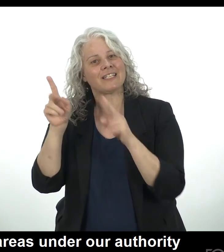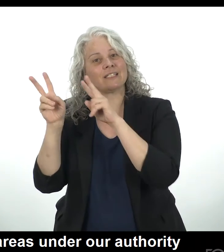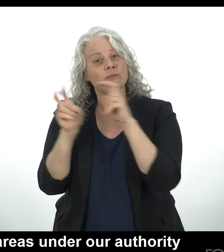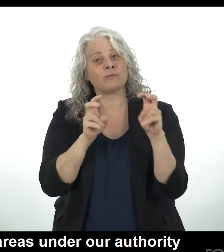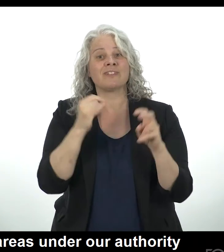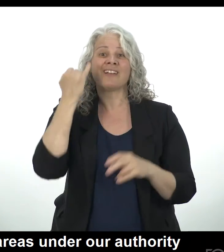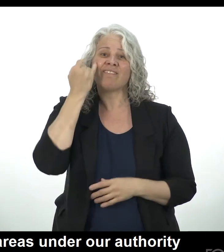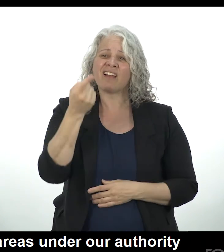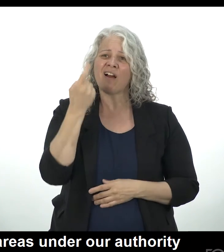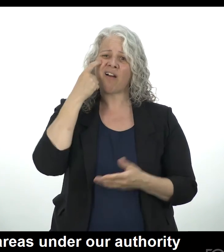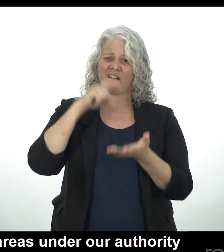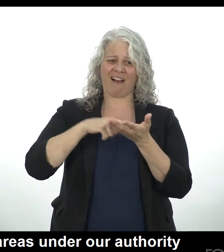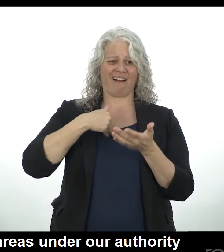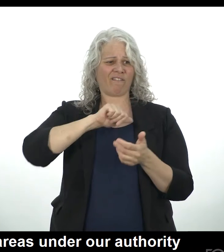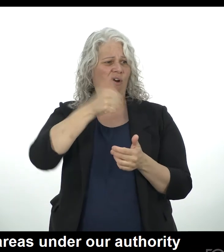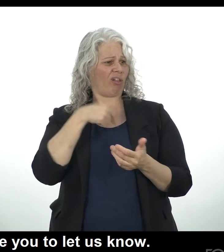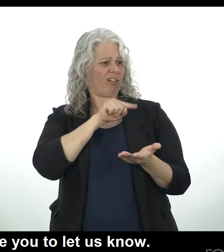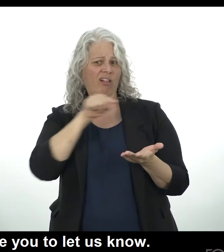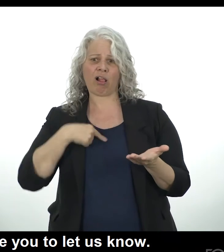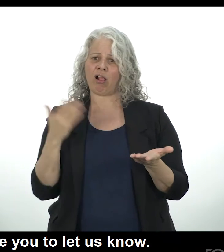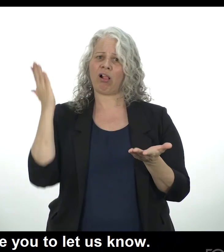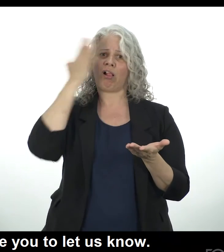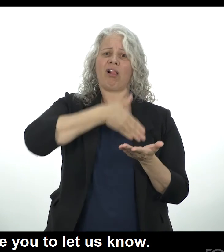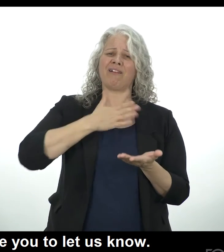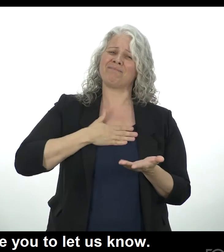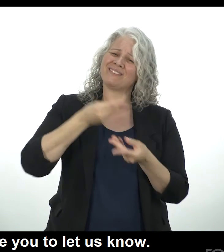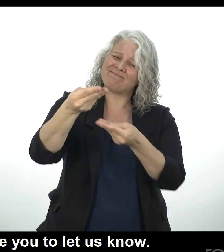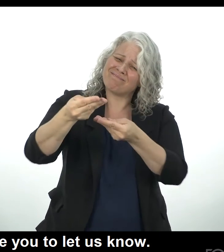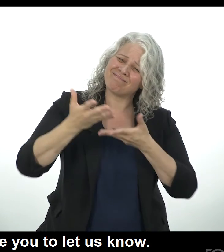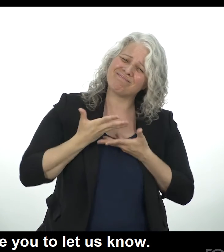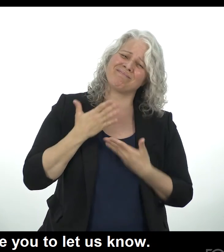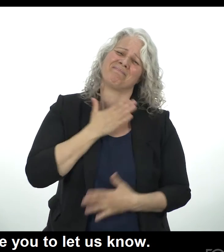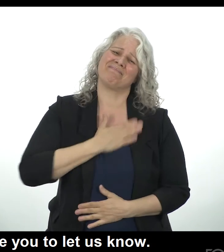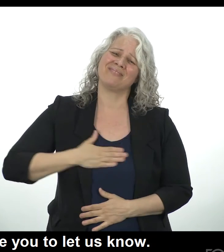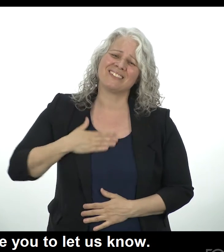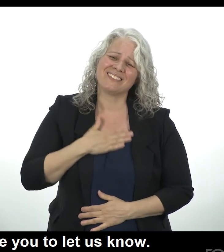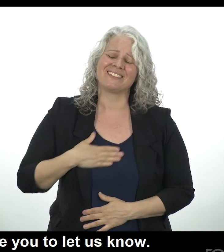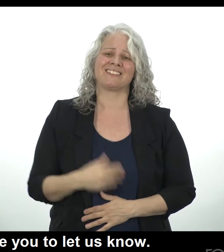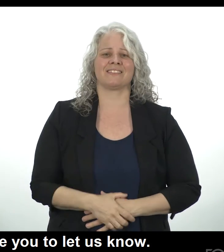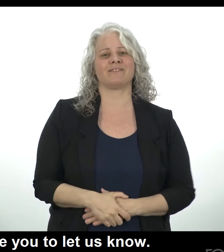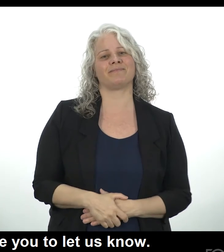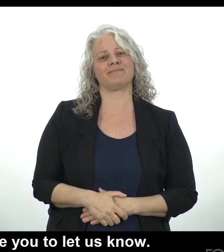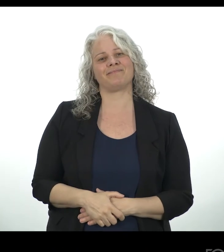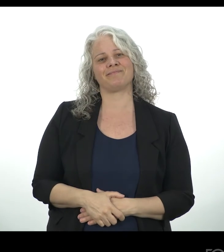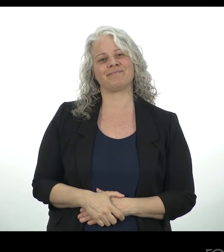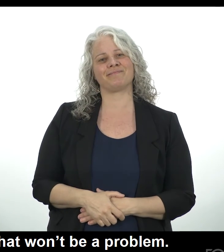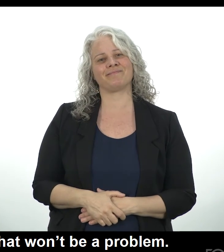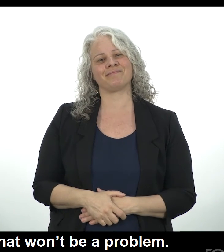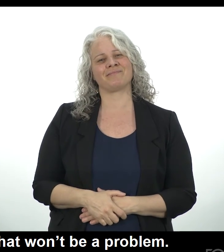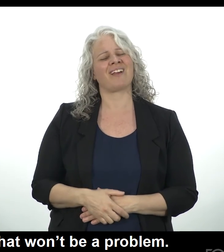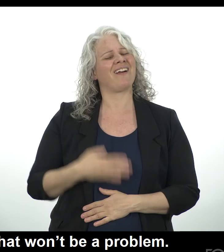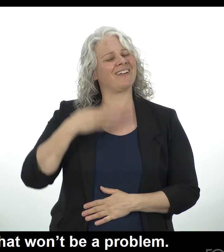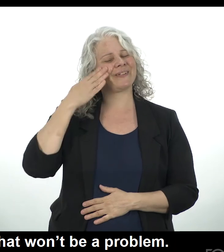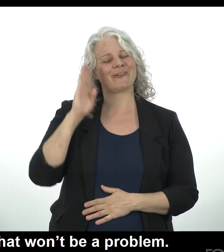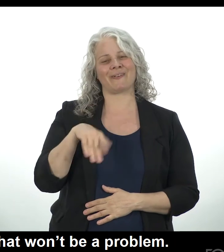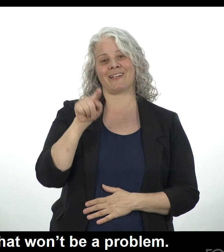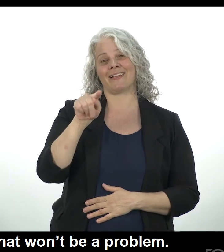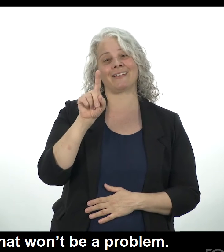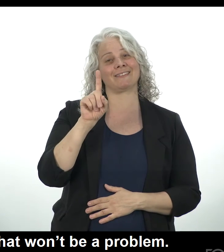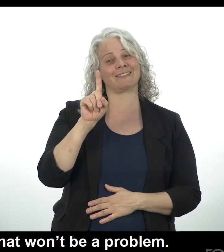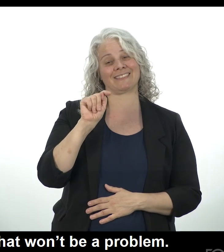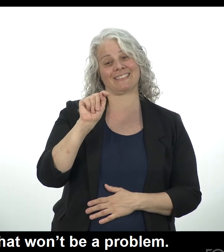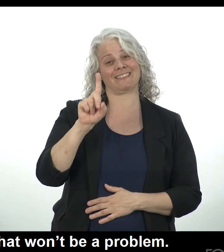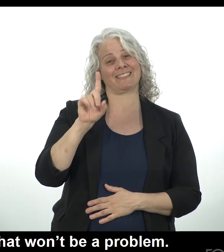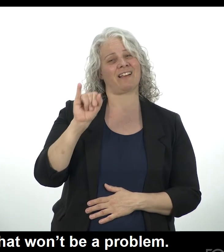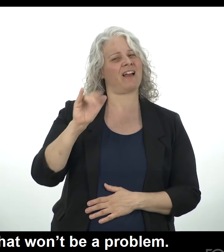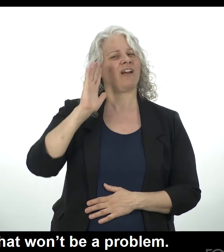you believe there are other areas under our authority that are of concern, I encourage you to let us know. Of course, knowing